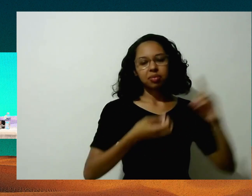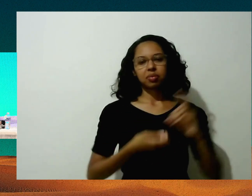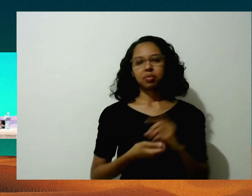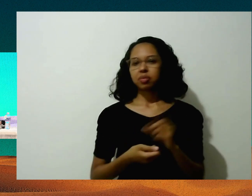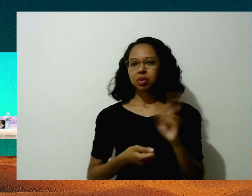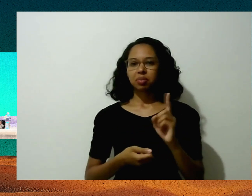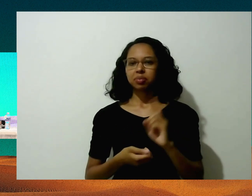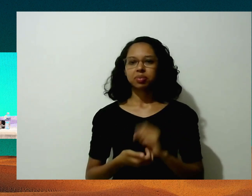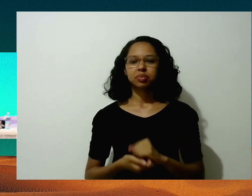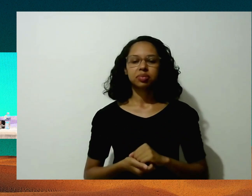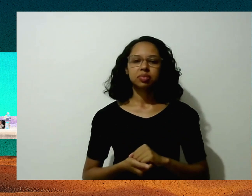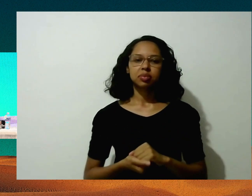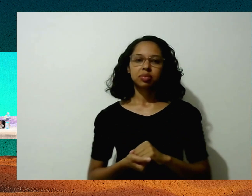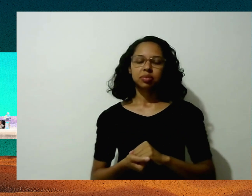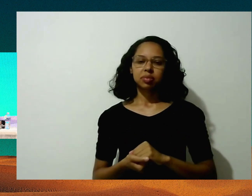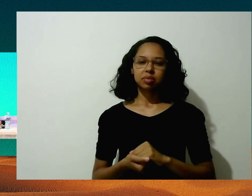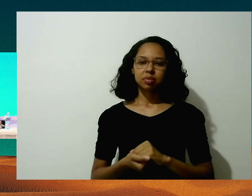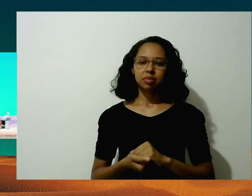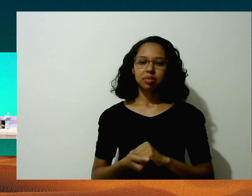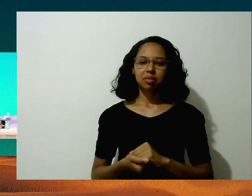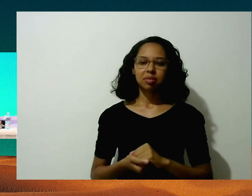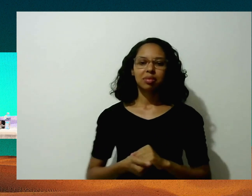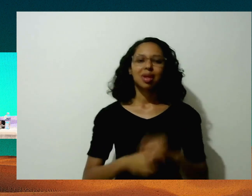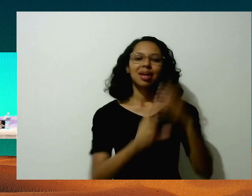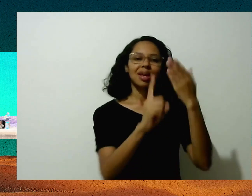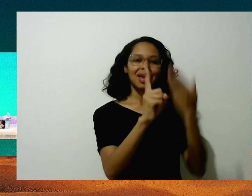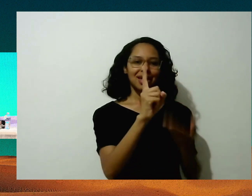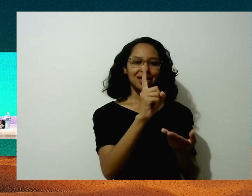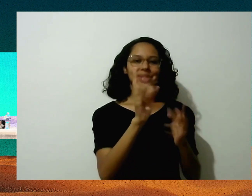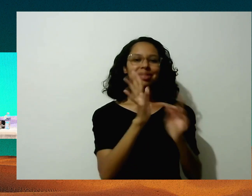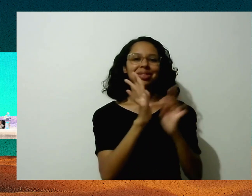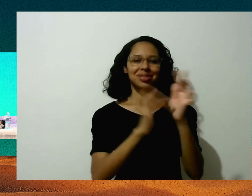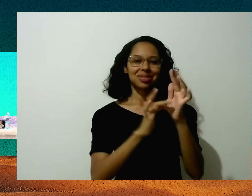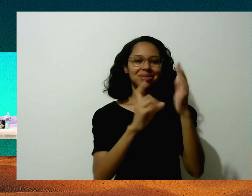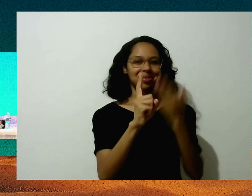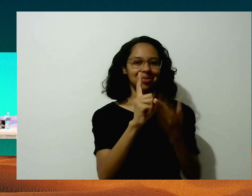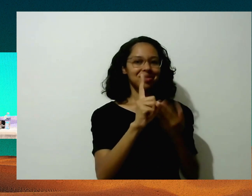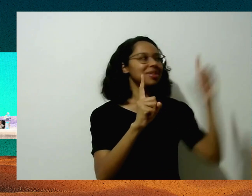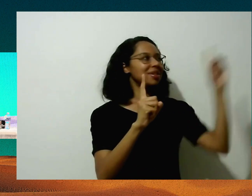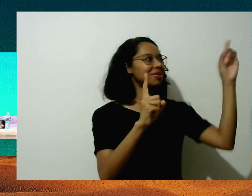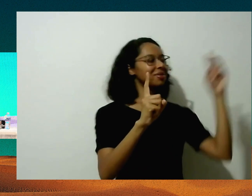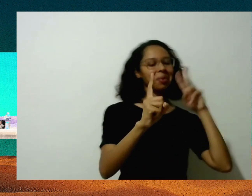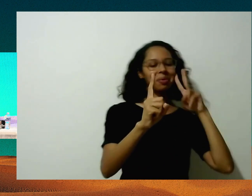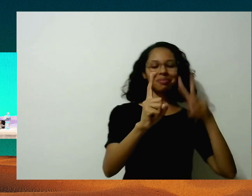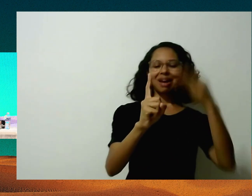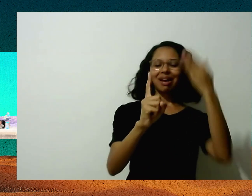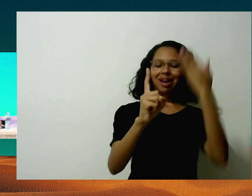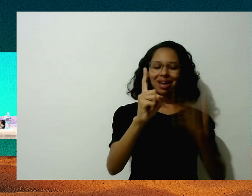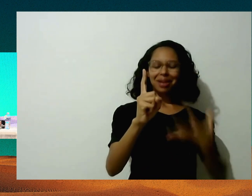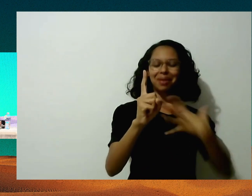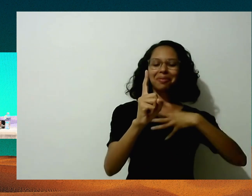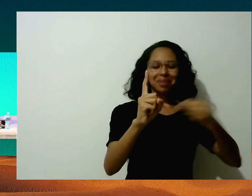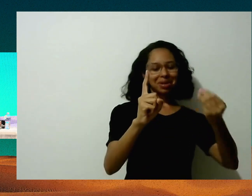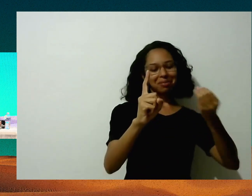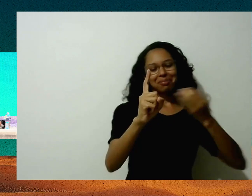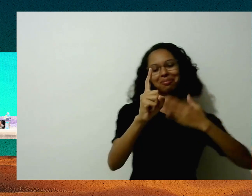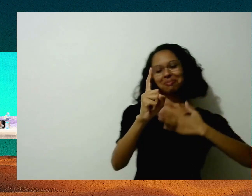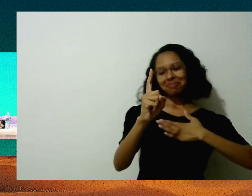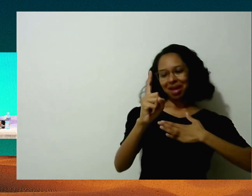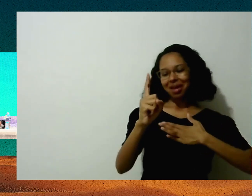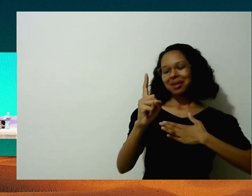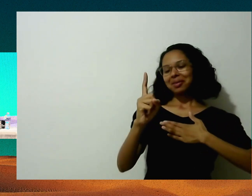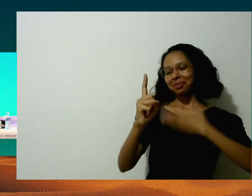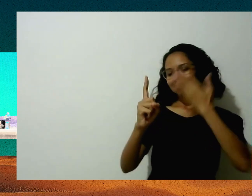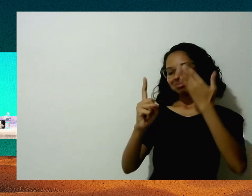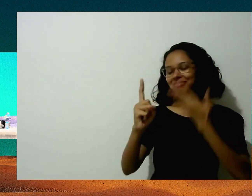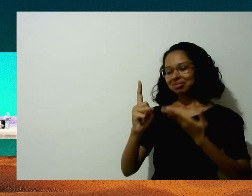lhe serei pai e ele me será filho. And again, I will be to him a father, and he shall be to me a son. E novamente ao